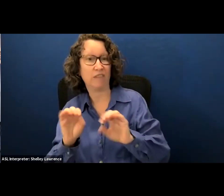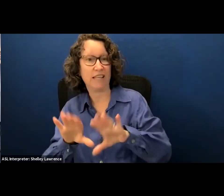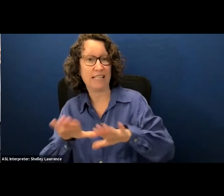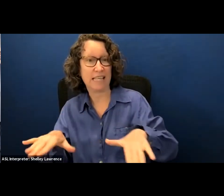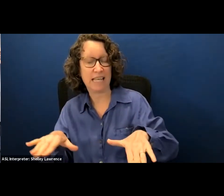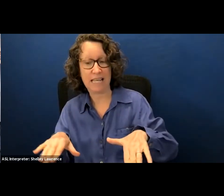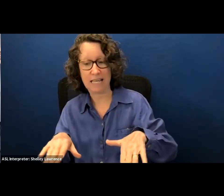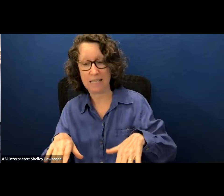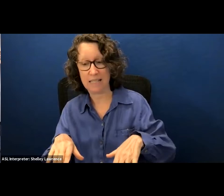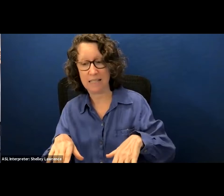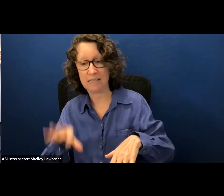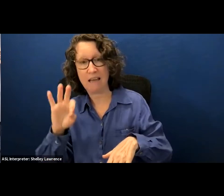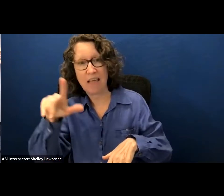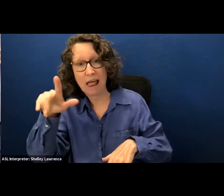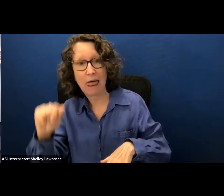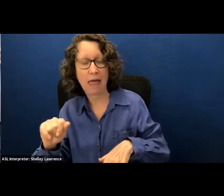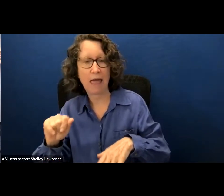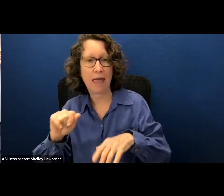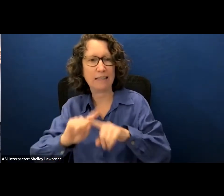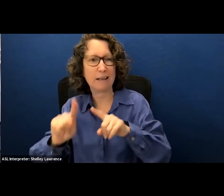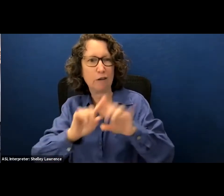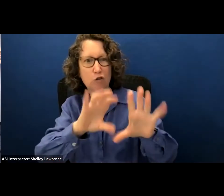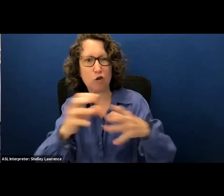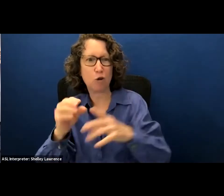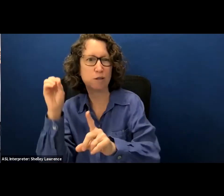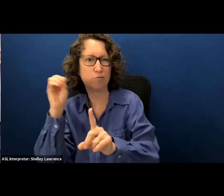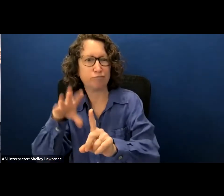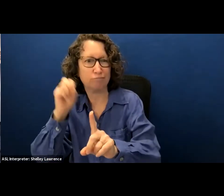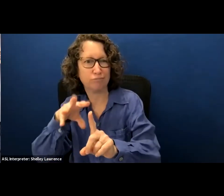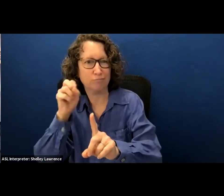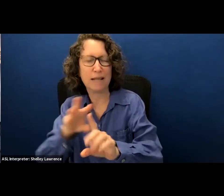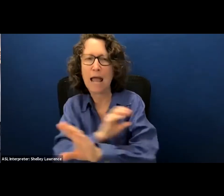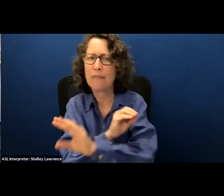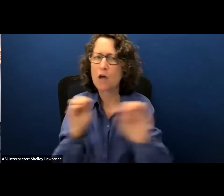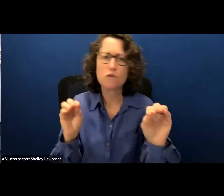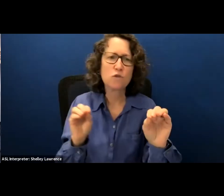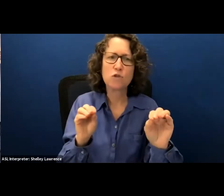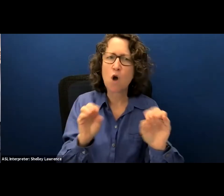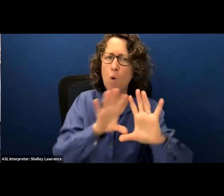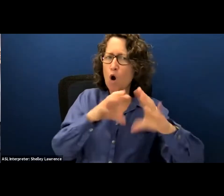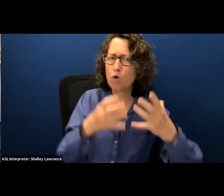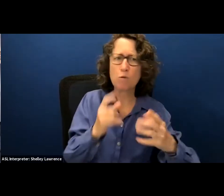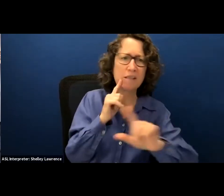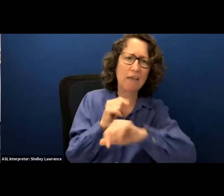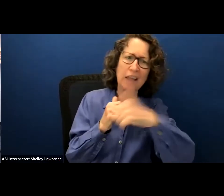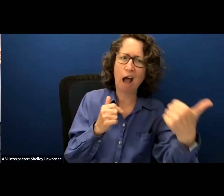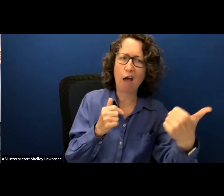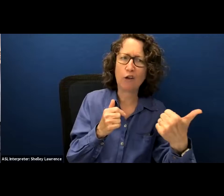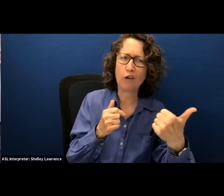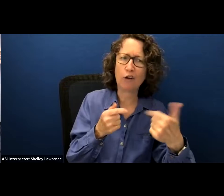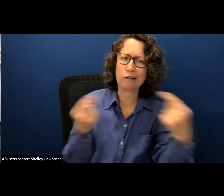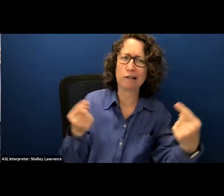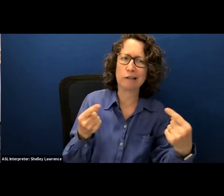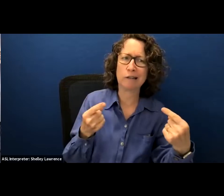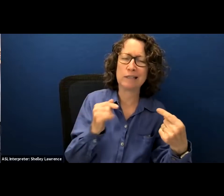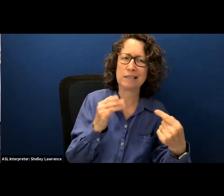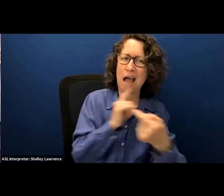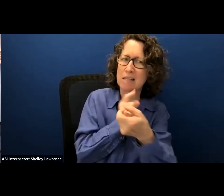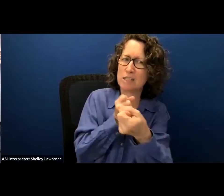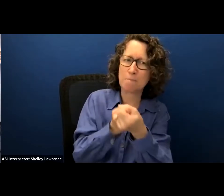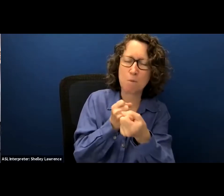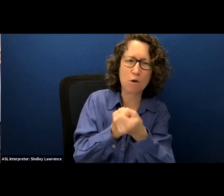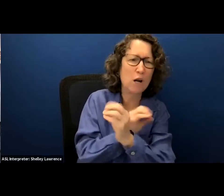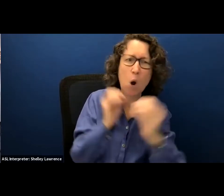Left, FLA, these different groups. And there's no groups on the other side. There's no groups supporting,